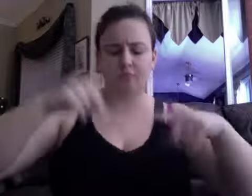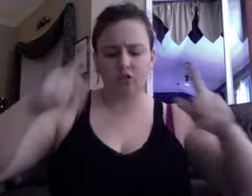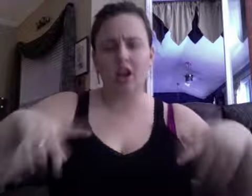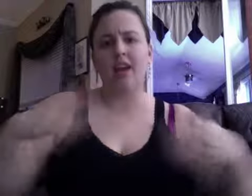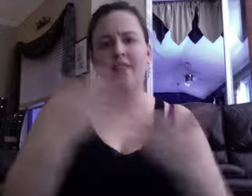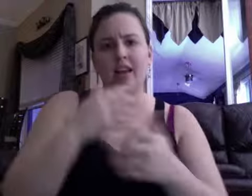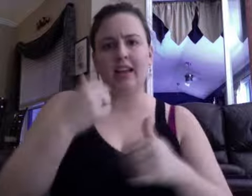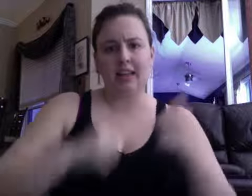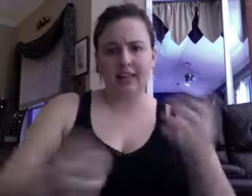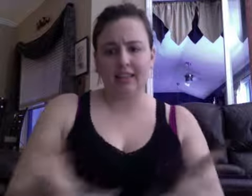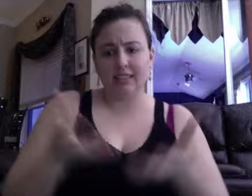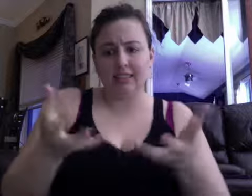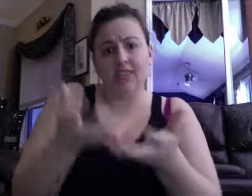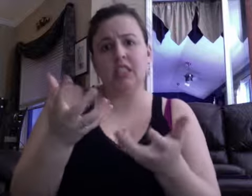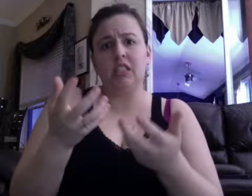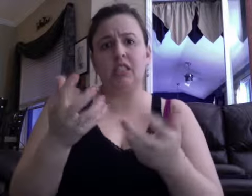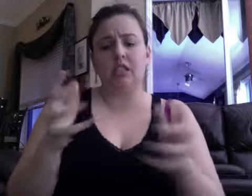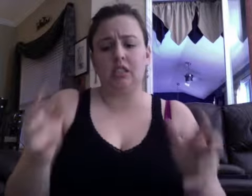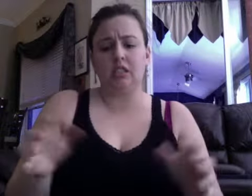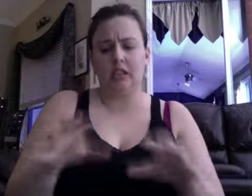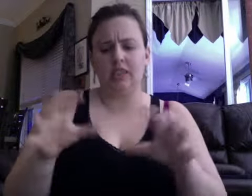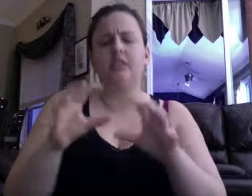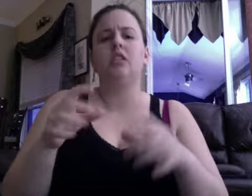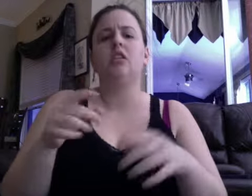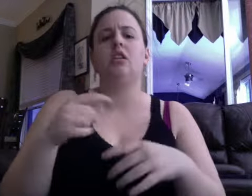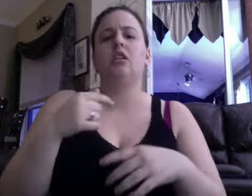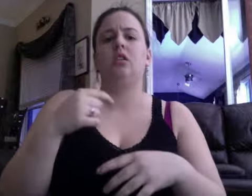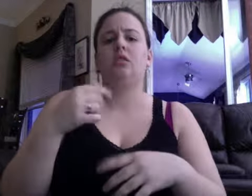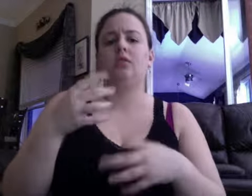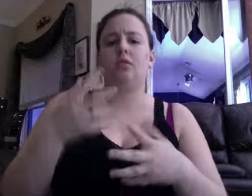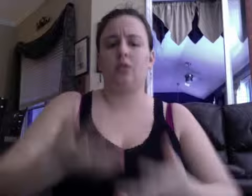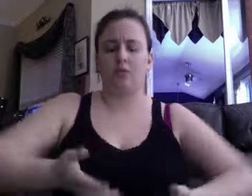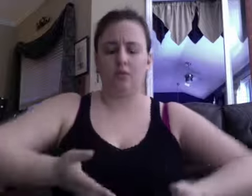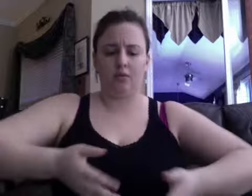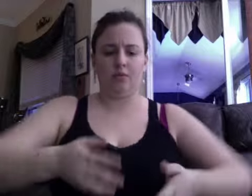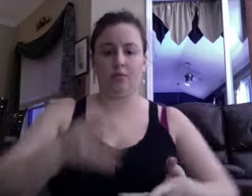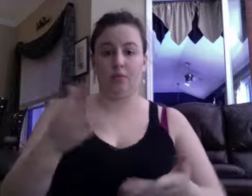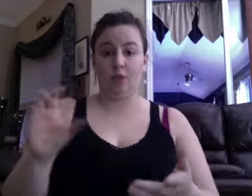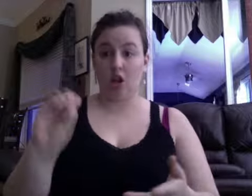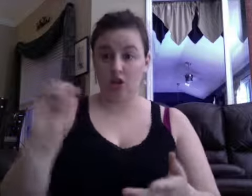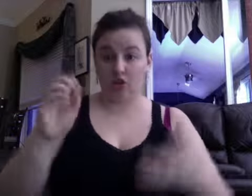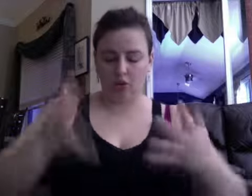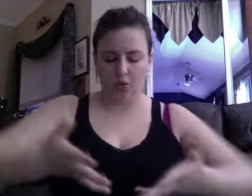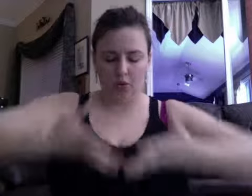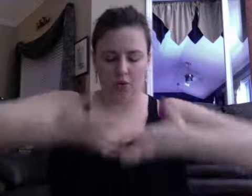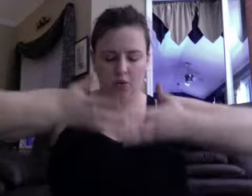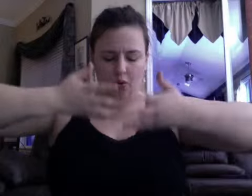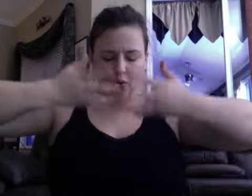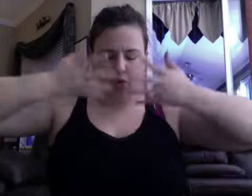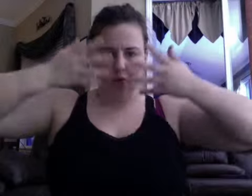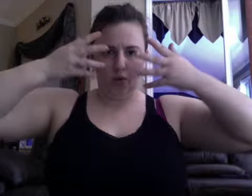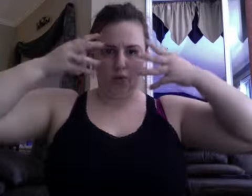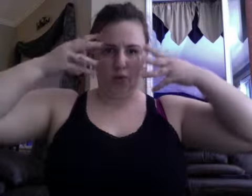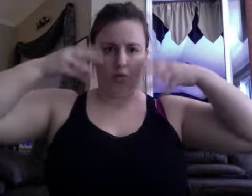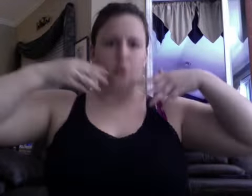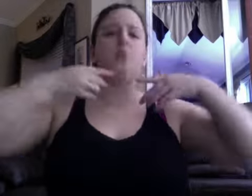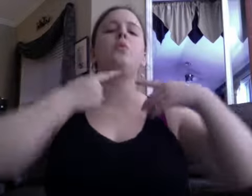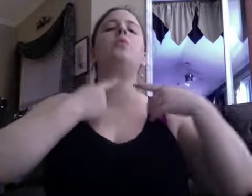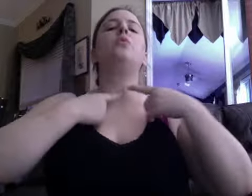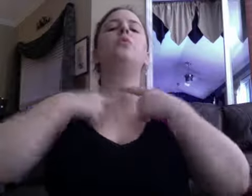in our nose and our mouth, we breathe in our oxygen, and it comes down our trachea,